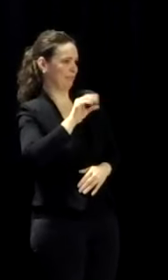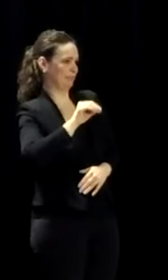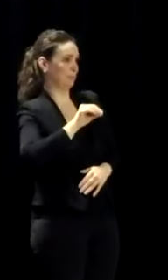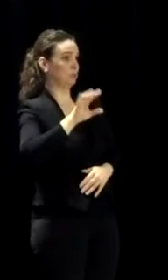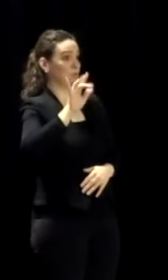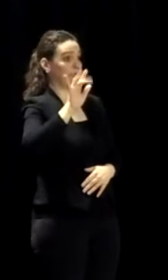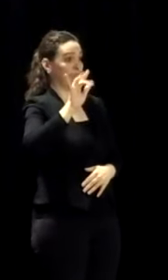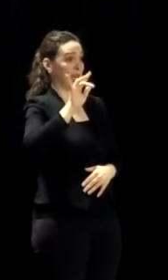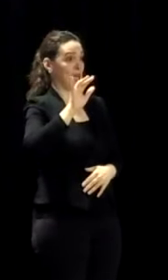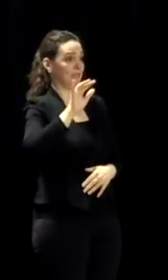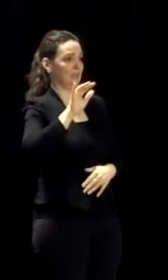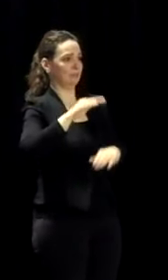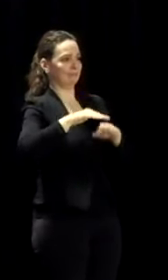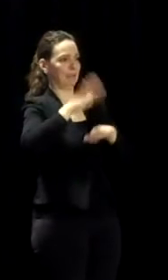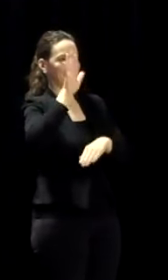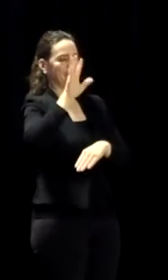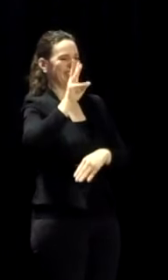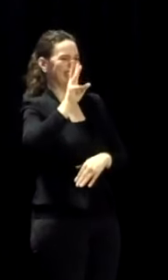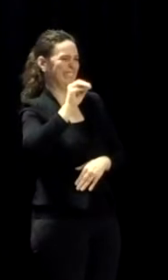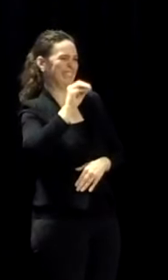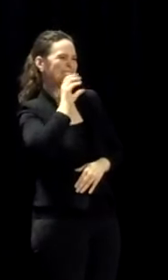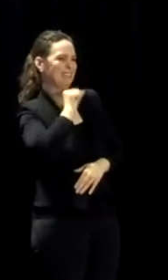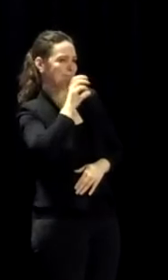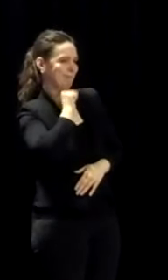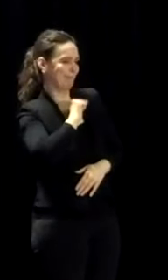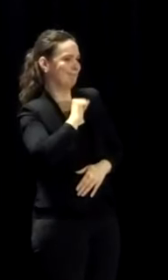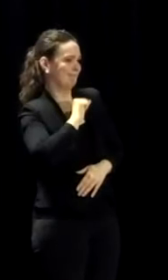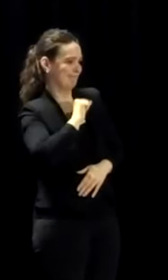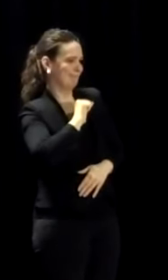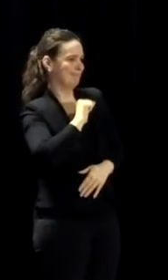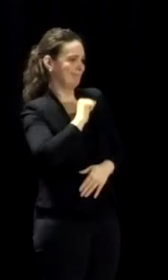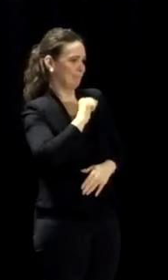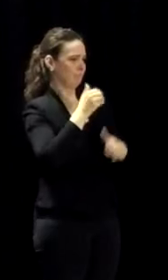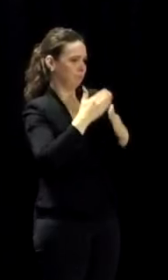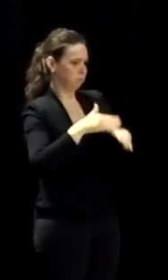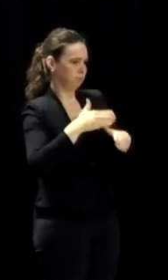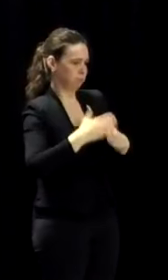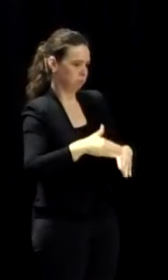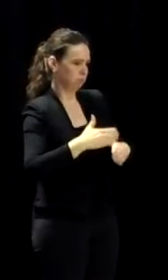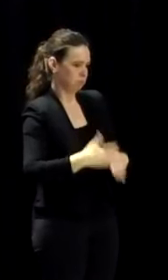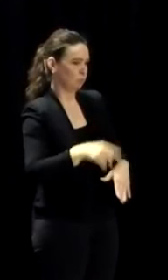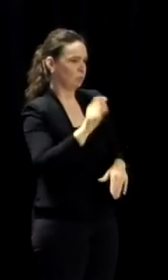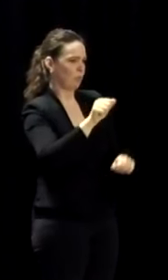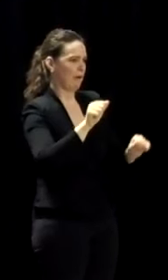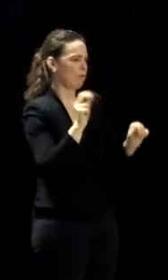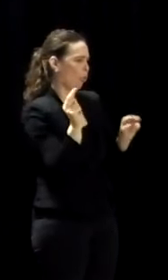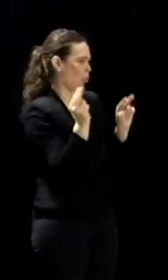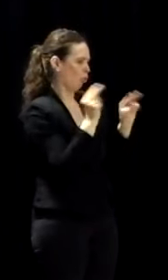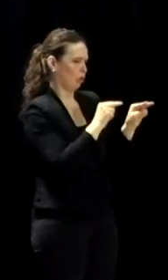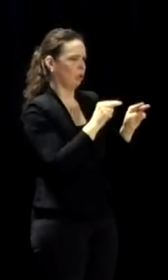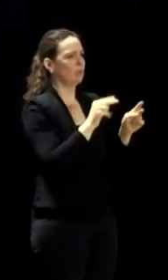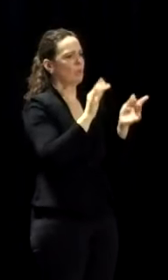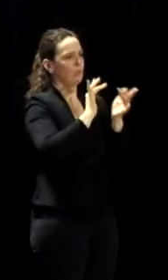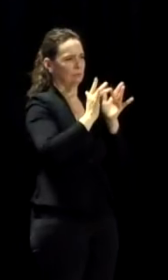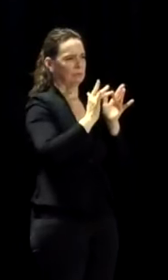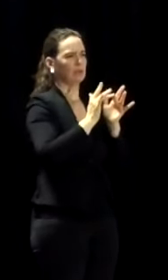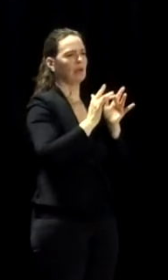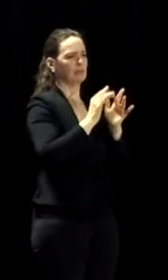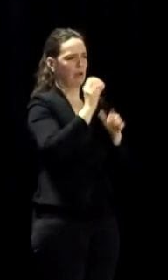60. Our geographical breakdown: 42, City of Syracuse; 18, Town of